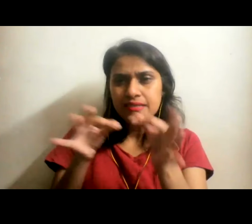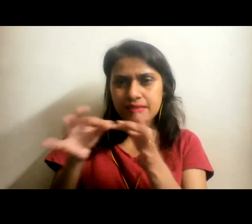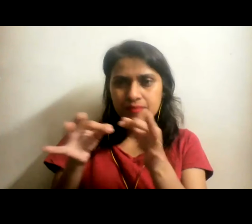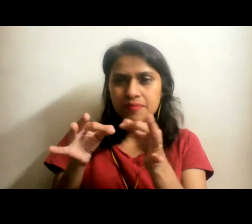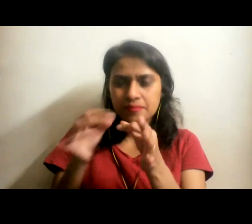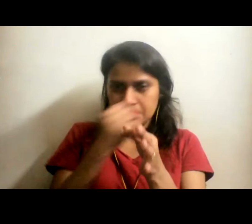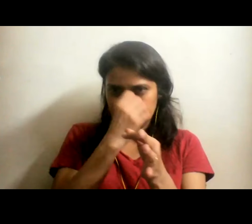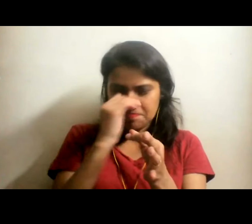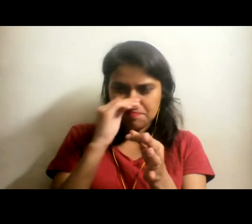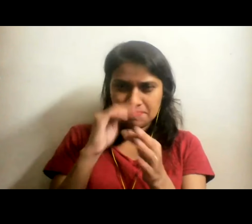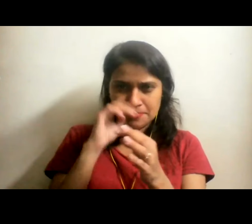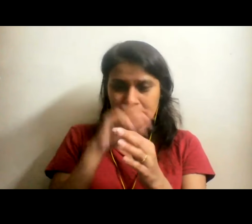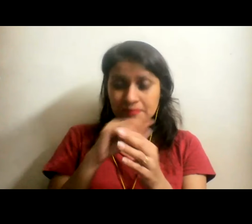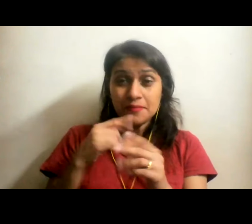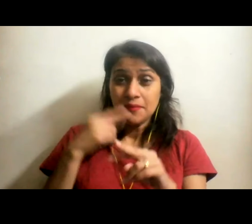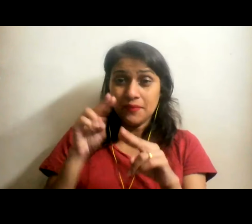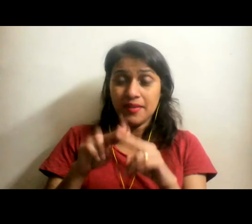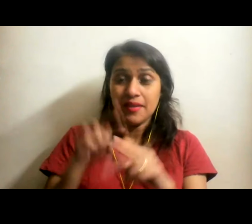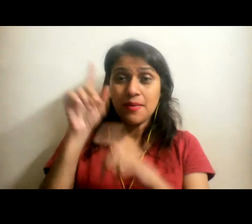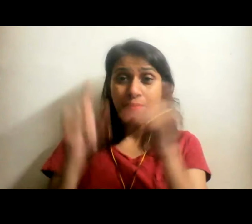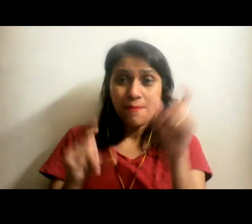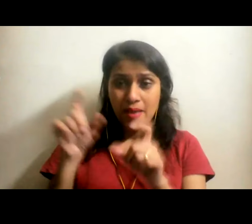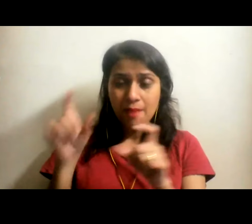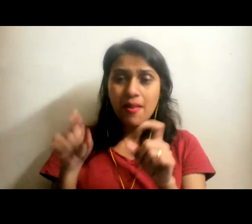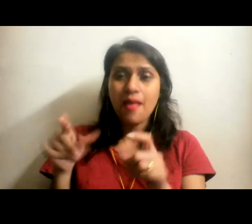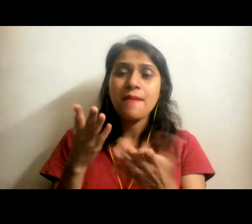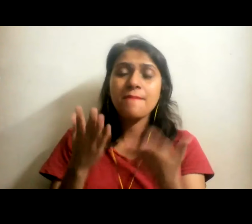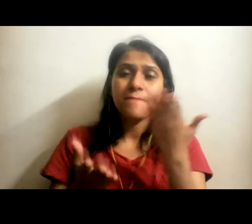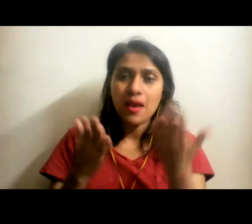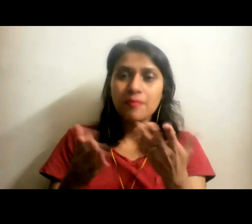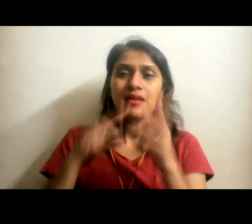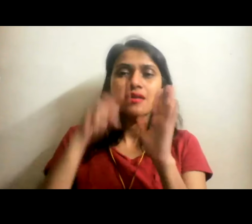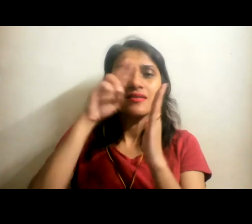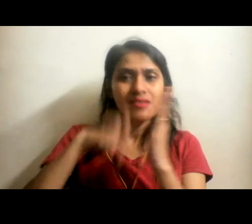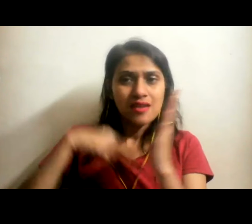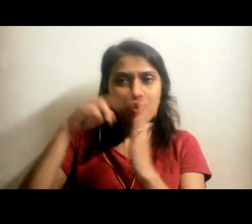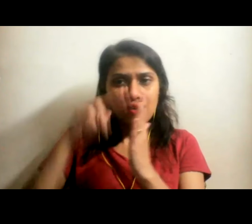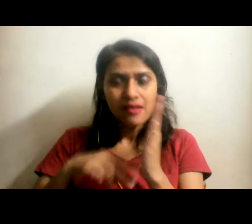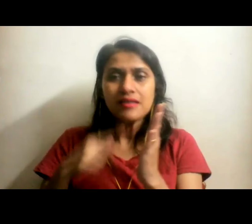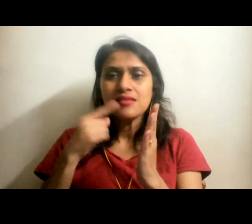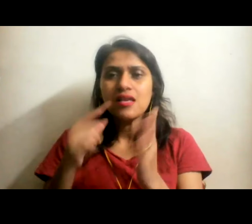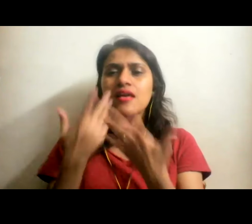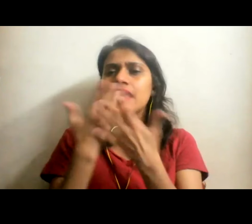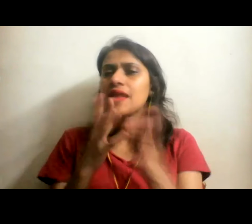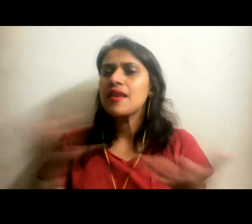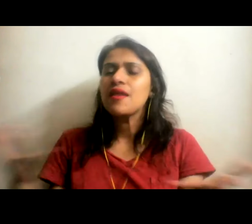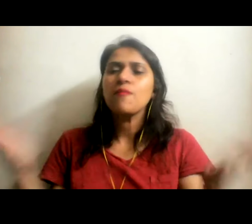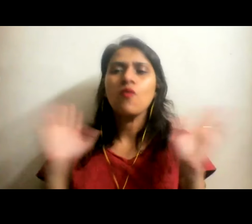the cause, that if people, so maybe an earlier study stated that this certain product is